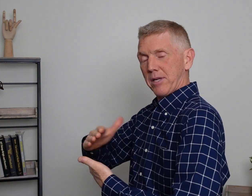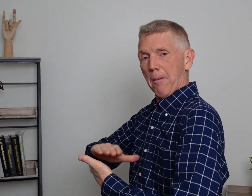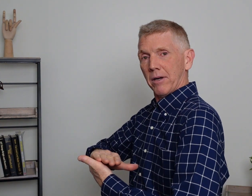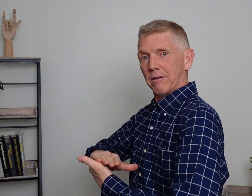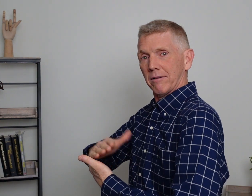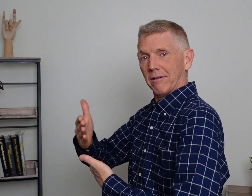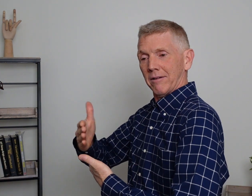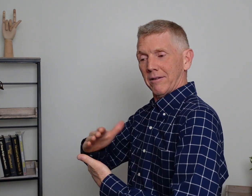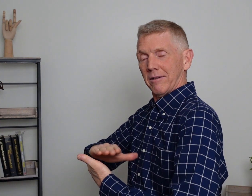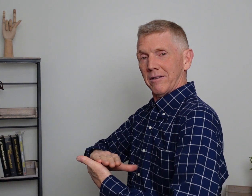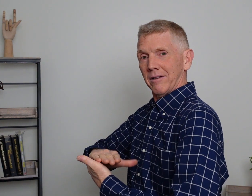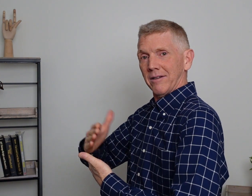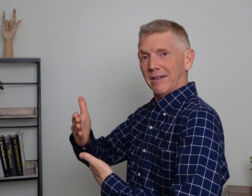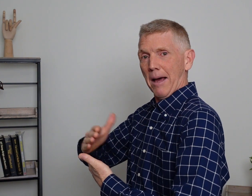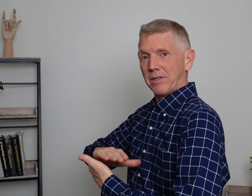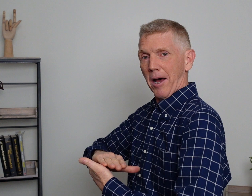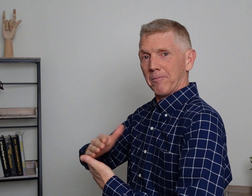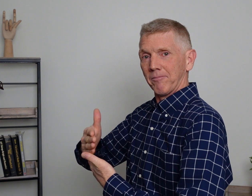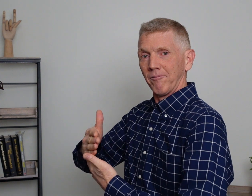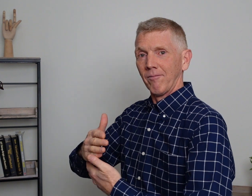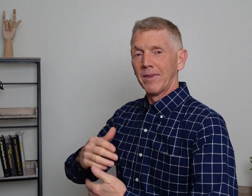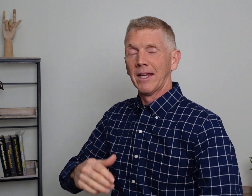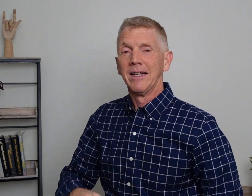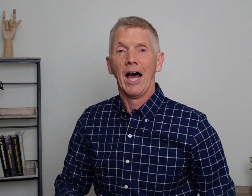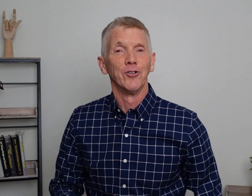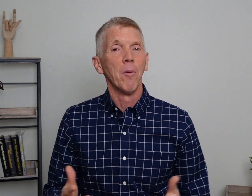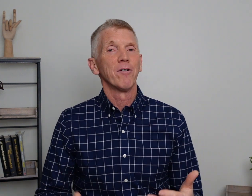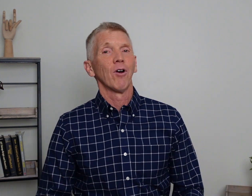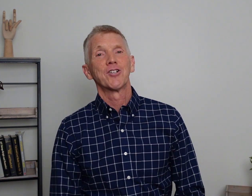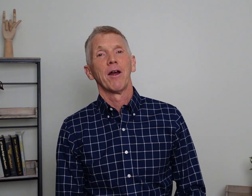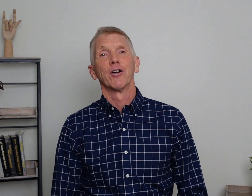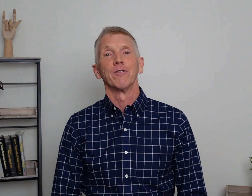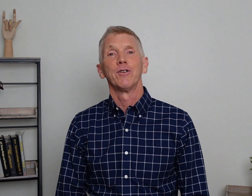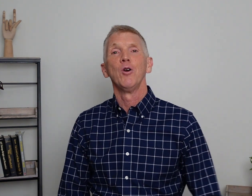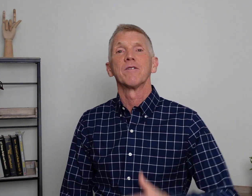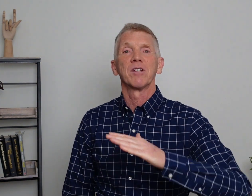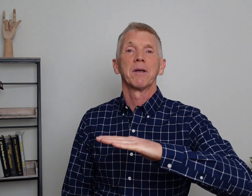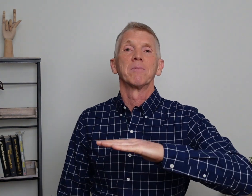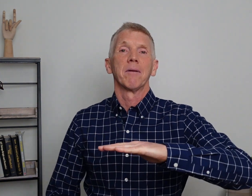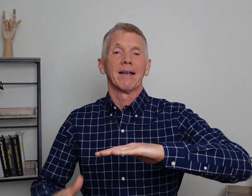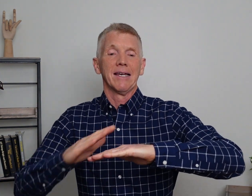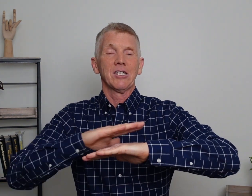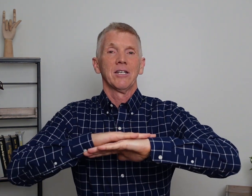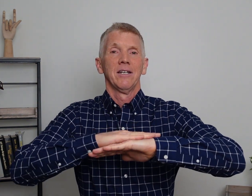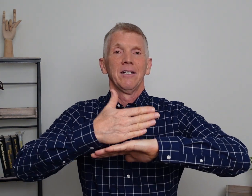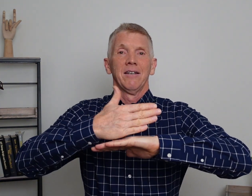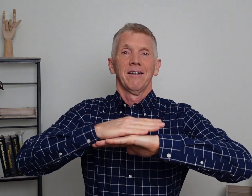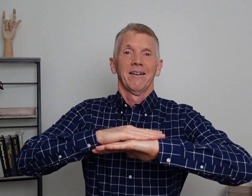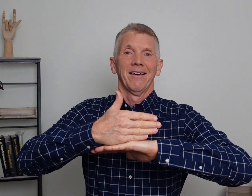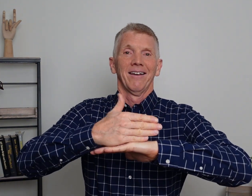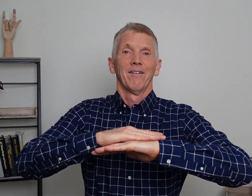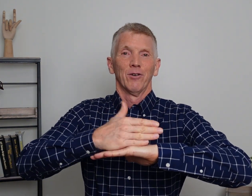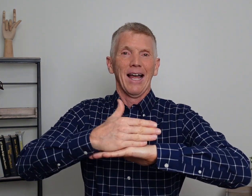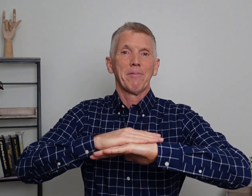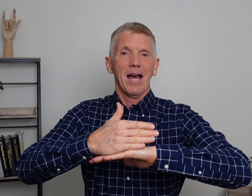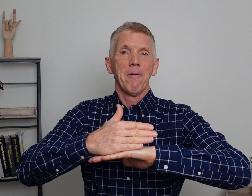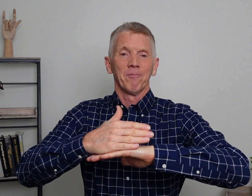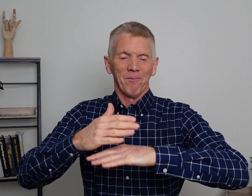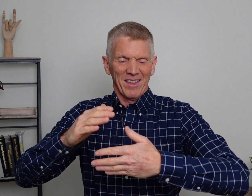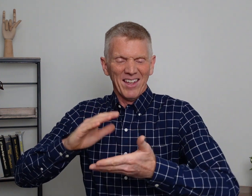Laptop. Laptop. Now, don't be frustrated or confused if somebody comes out like this for a laptop. This is